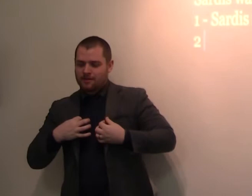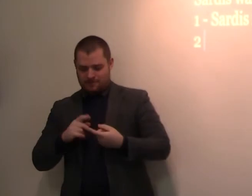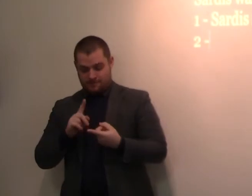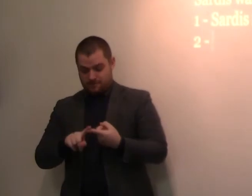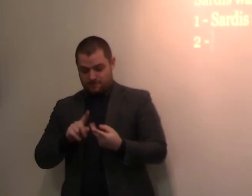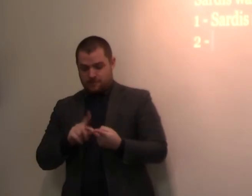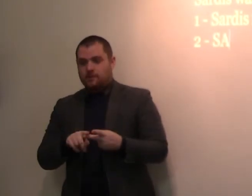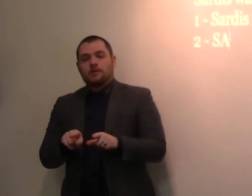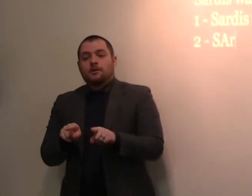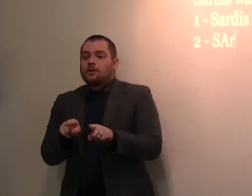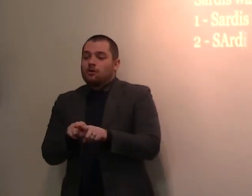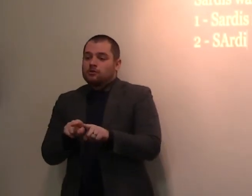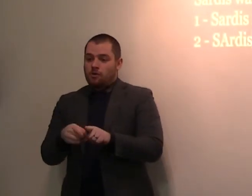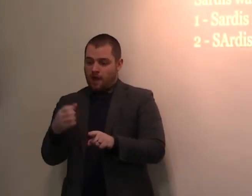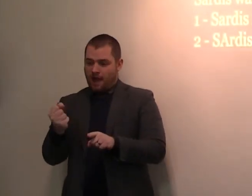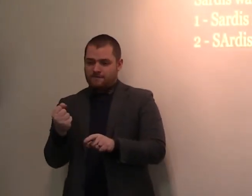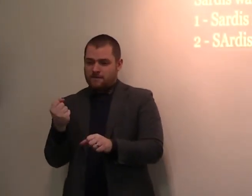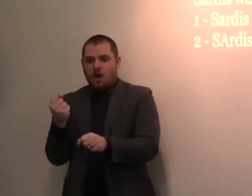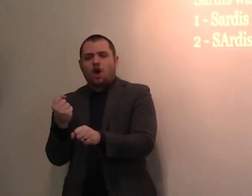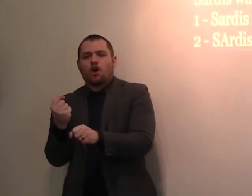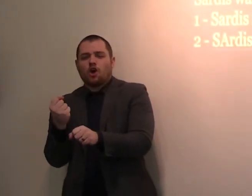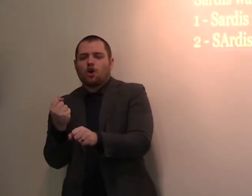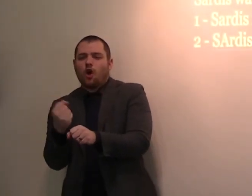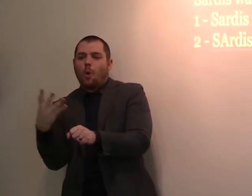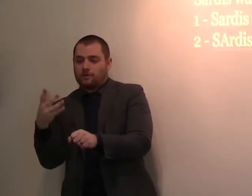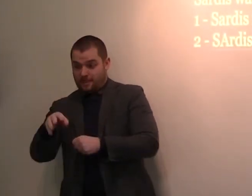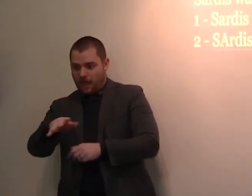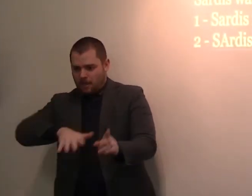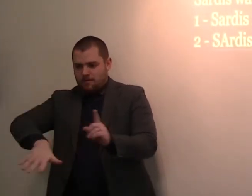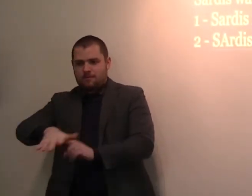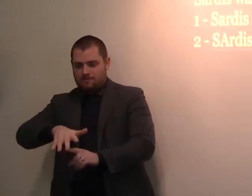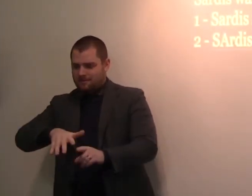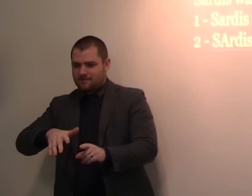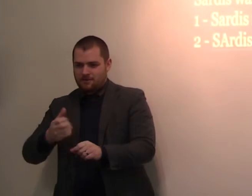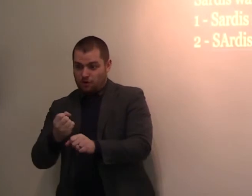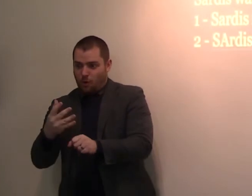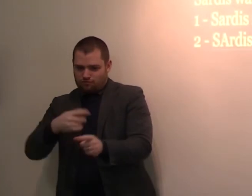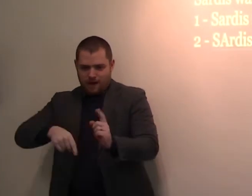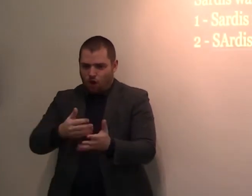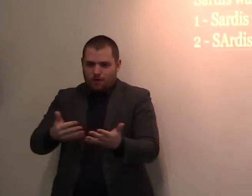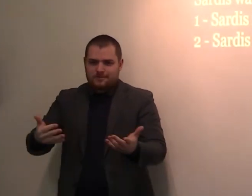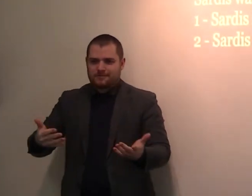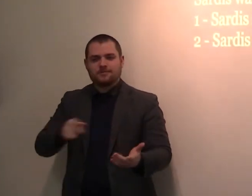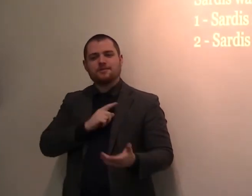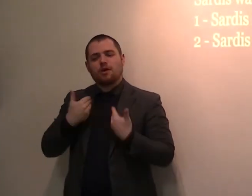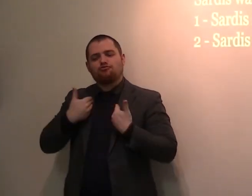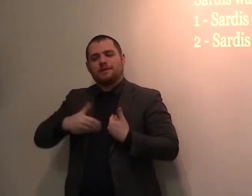because of its gold exploitation. There was gold in the city. And this is why, and I